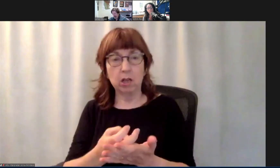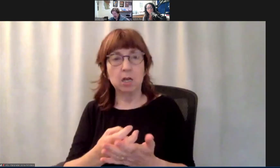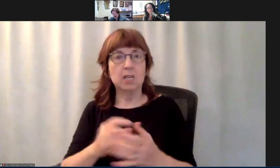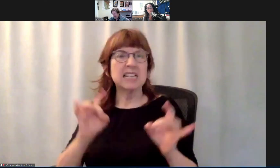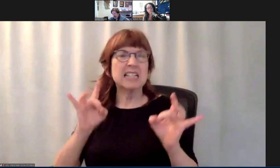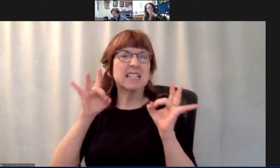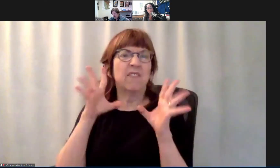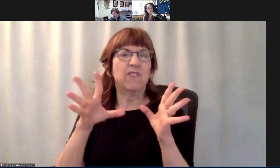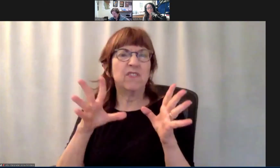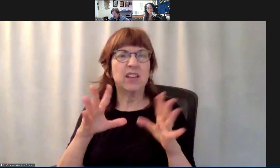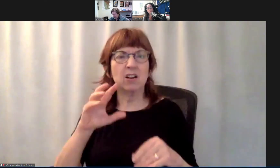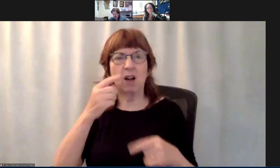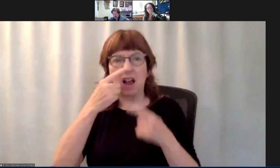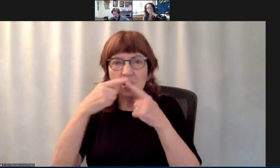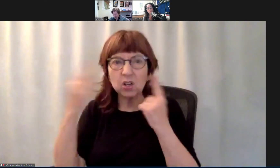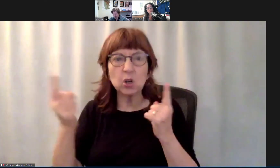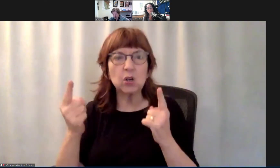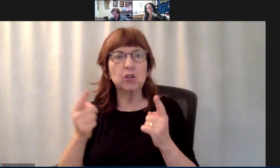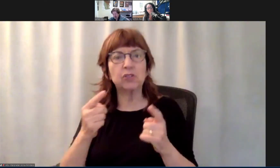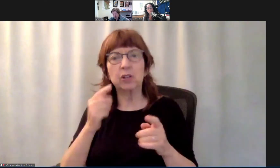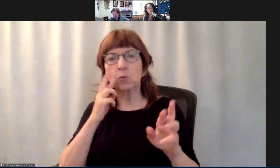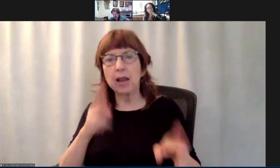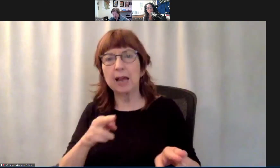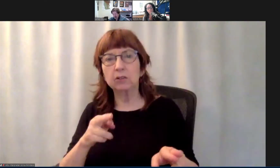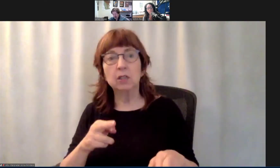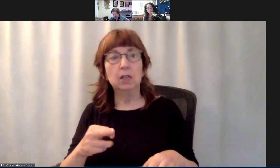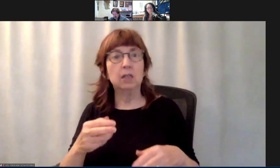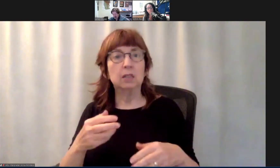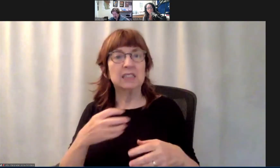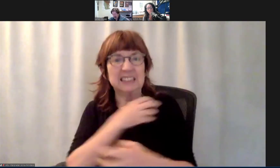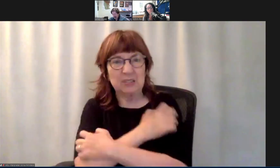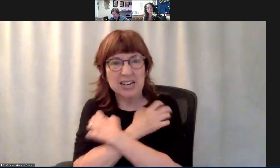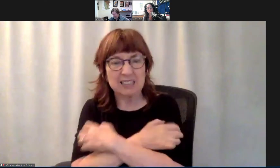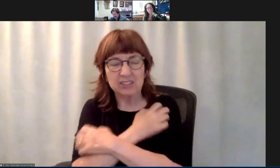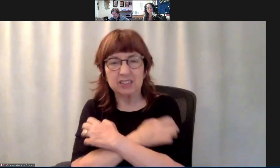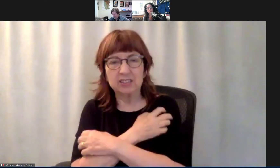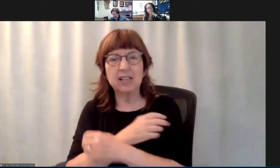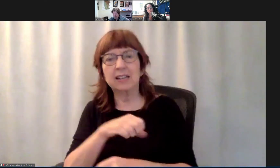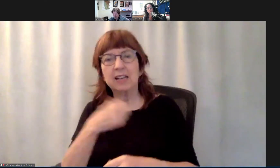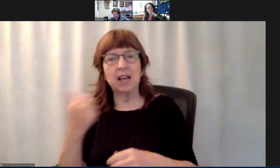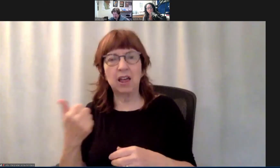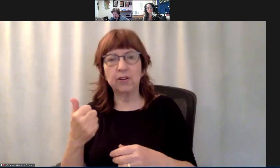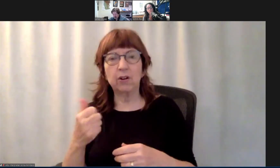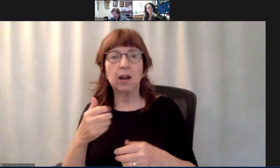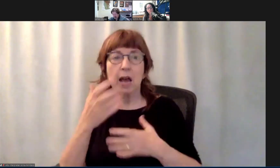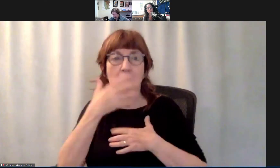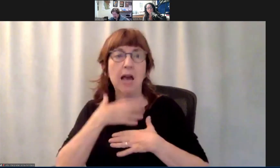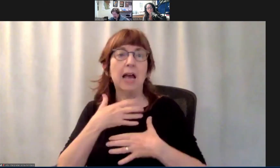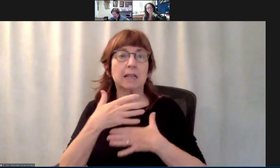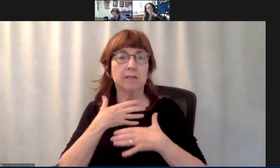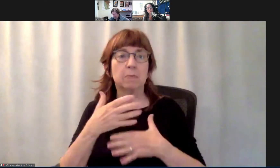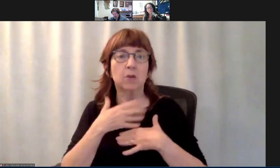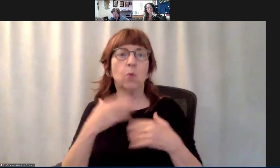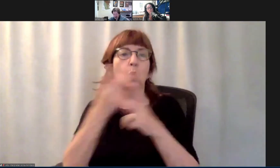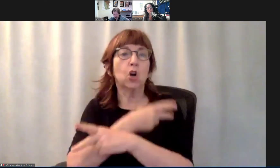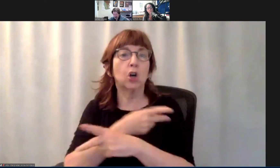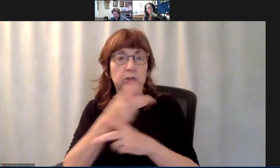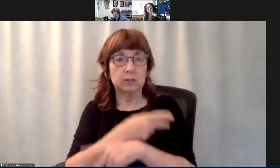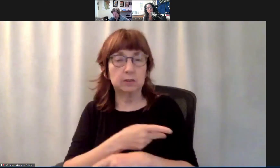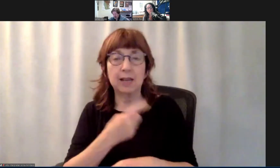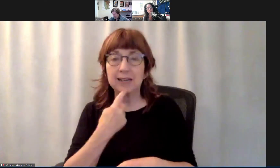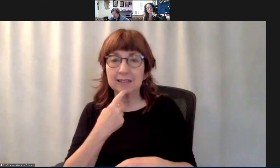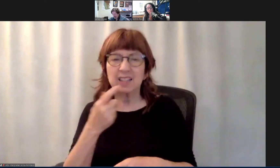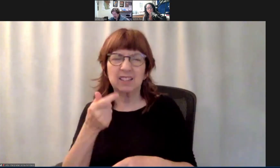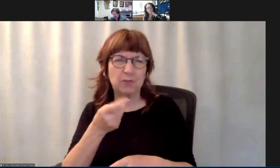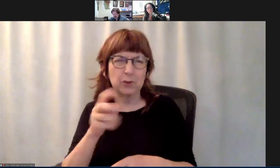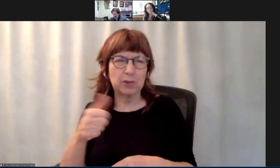allergic reactions that include rashes, but also systemic allergic reactions, and asthma exacerbation, and I mentioned a